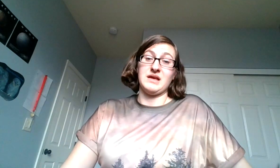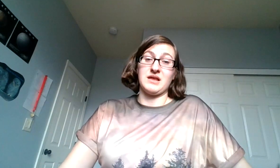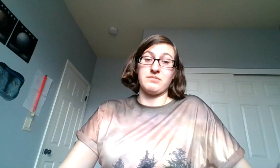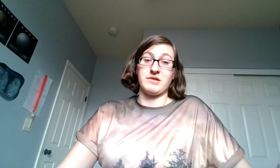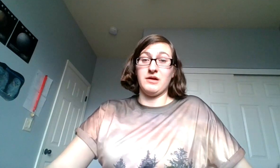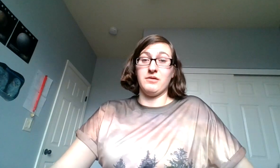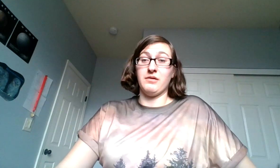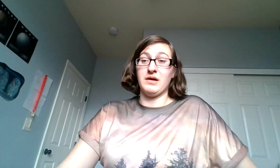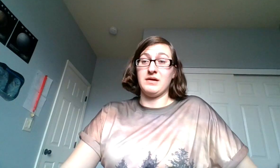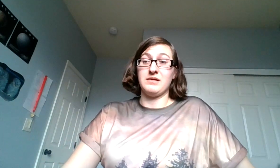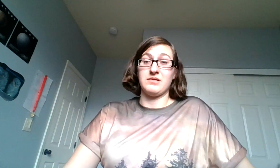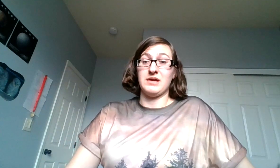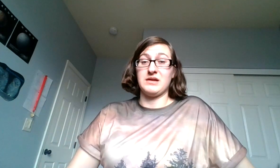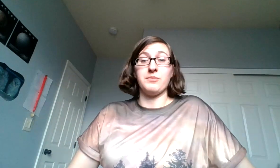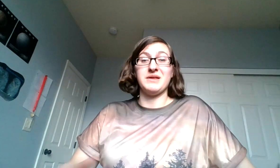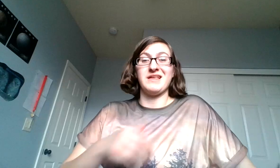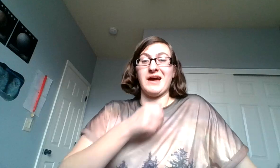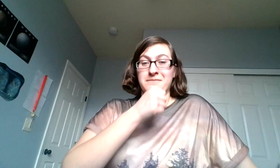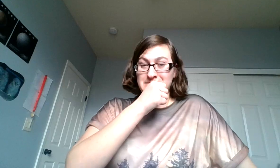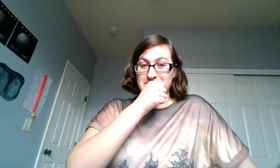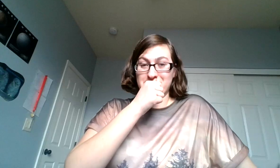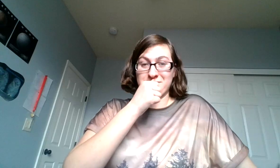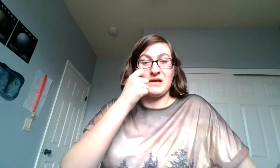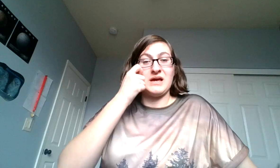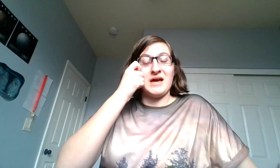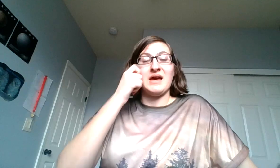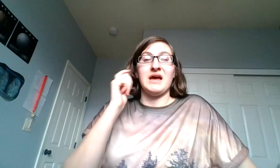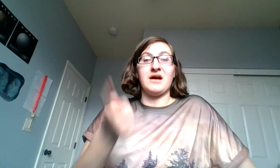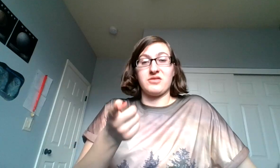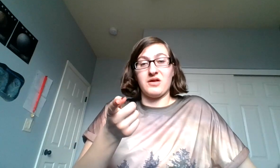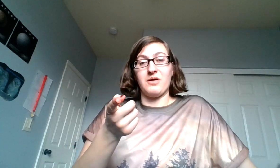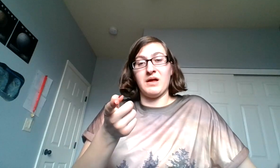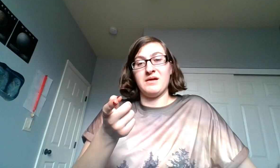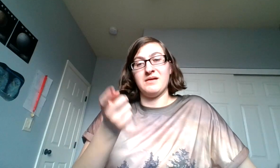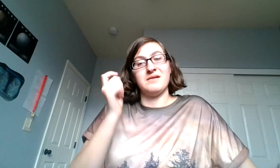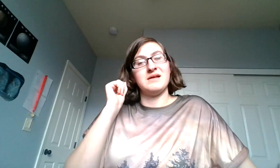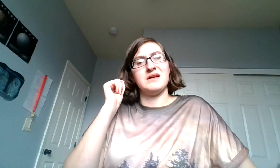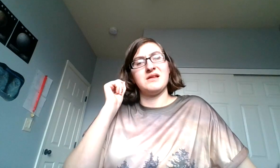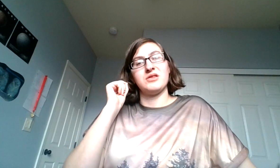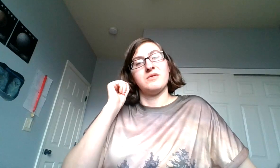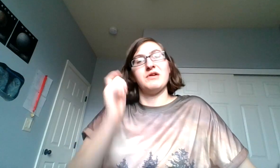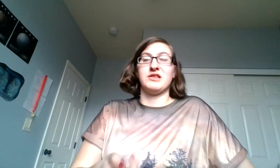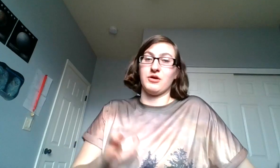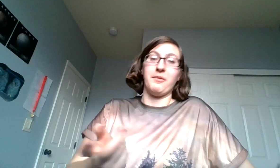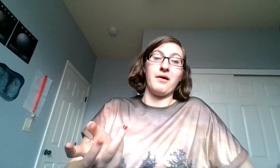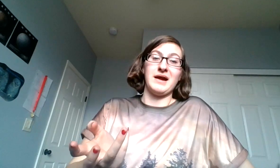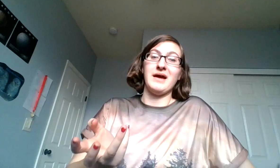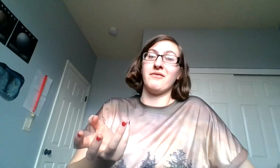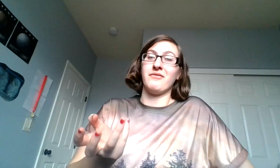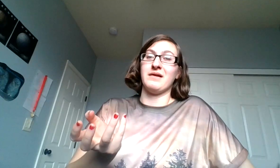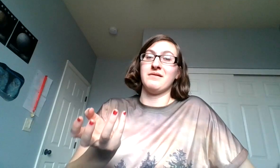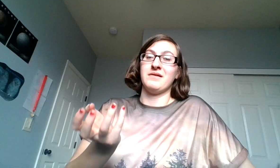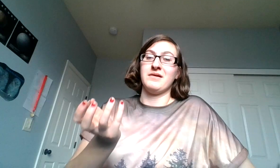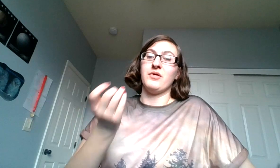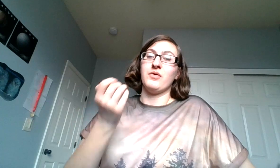to you. Don't be shy. And also, please support anyone